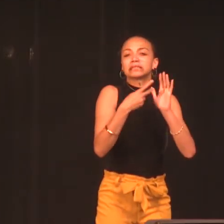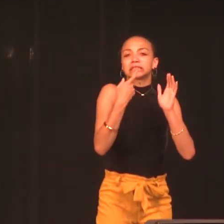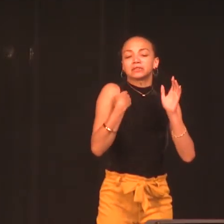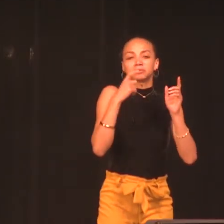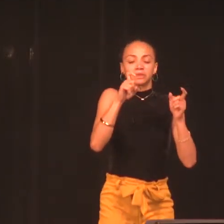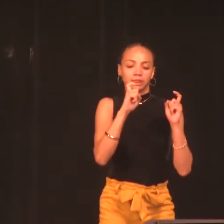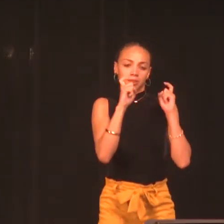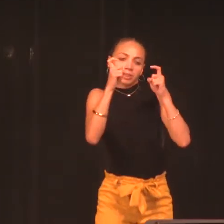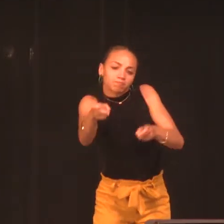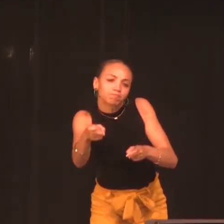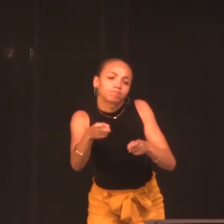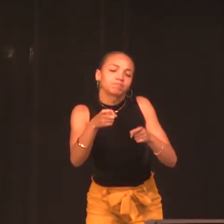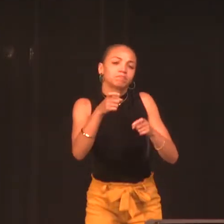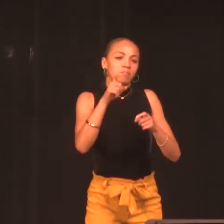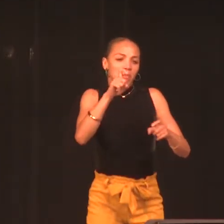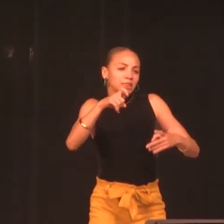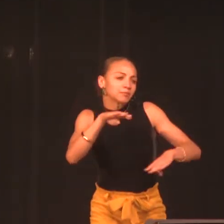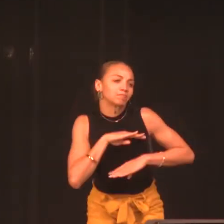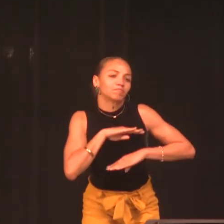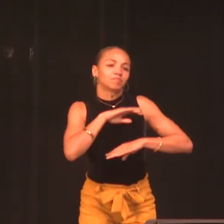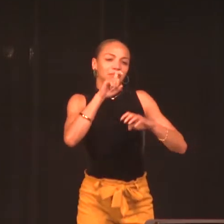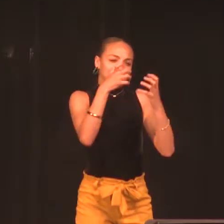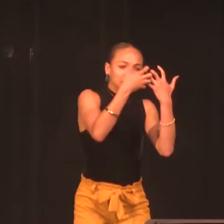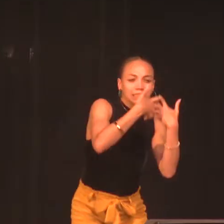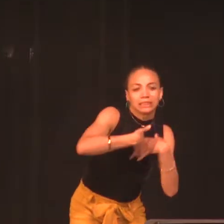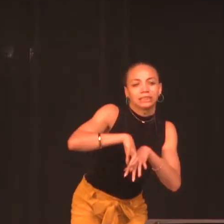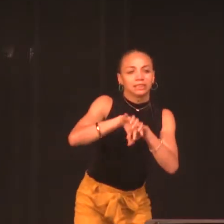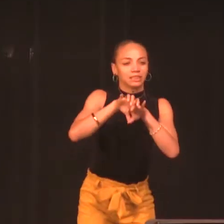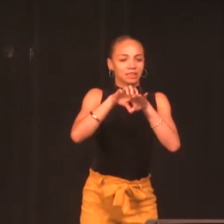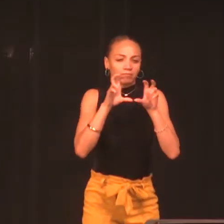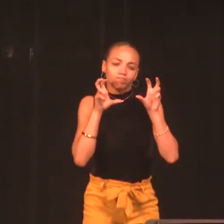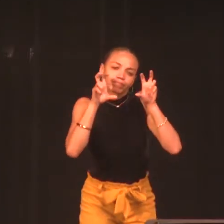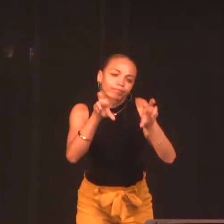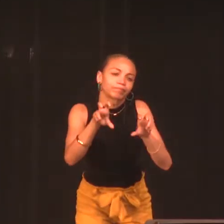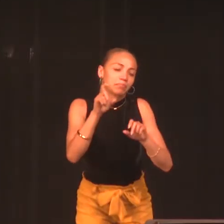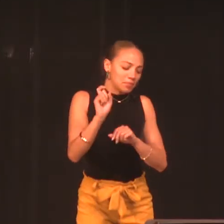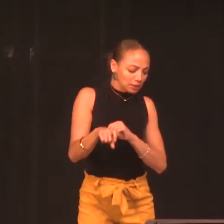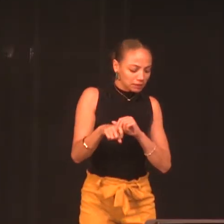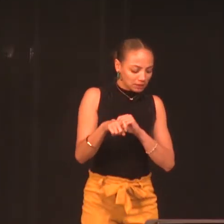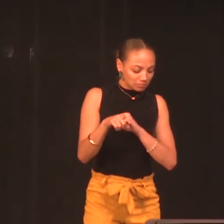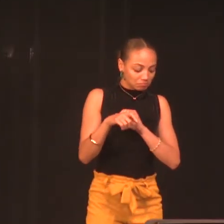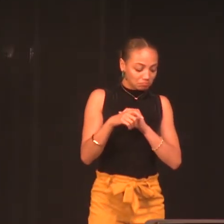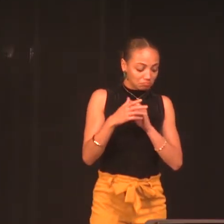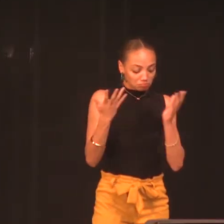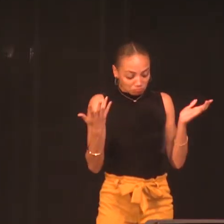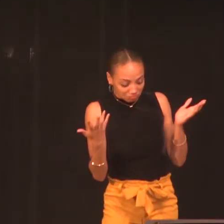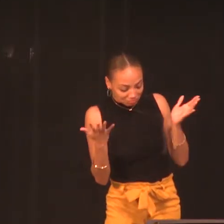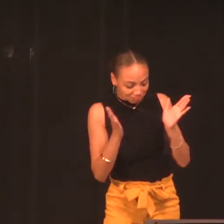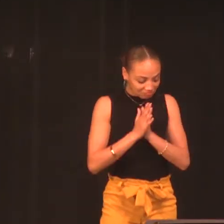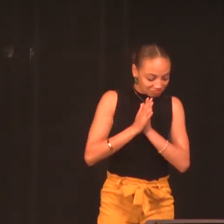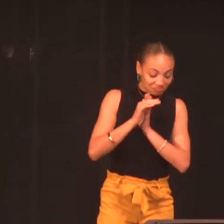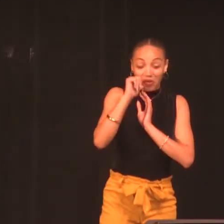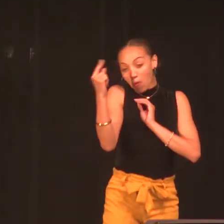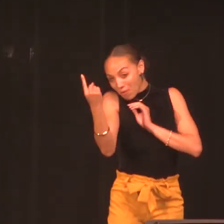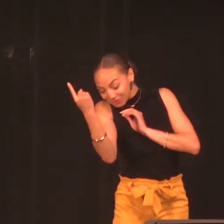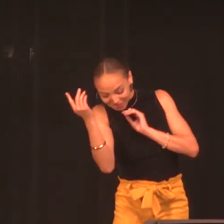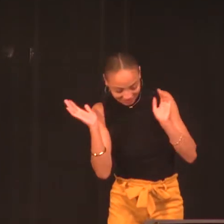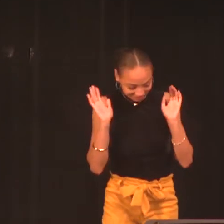Your purpose must be something that you contribute, something that that satisfies your goals and your dreams and that you're able